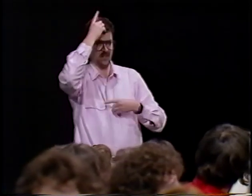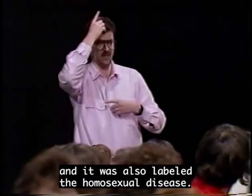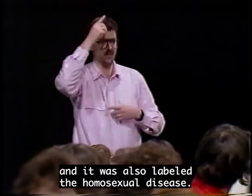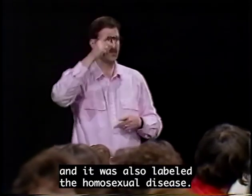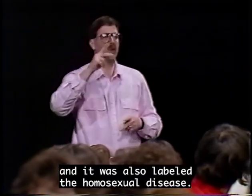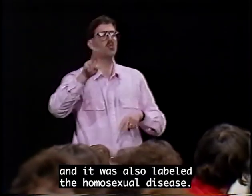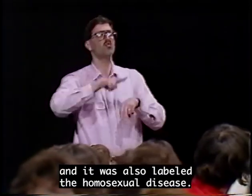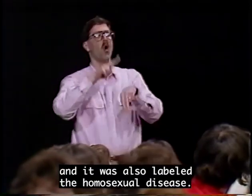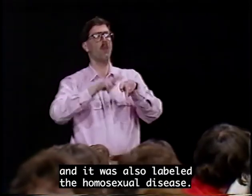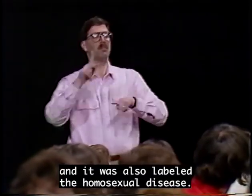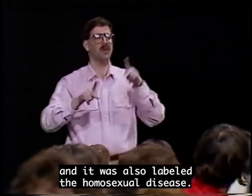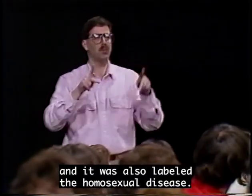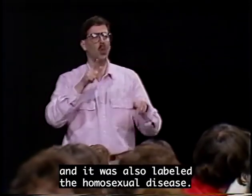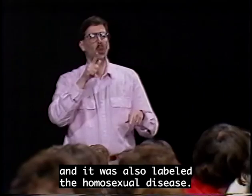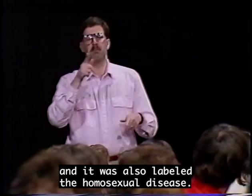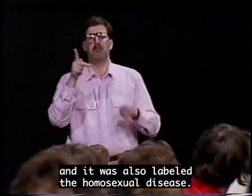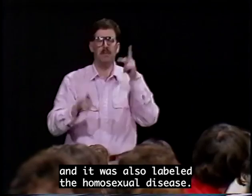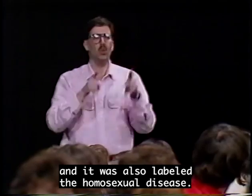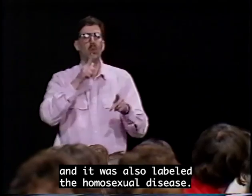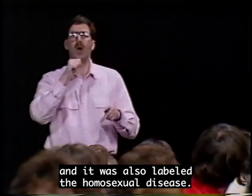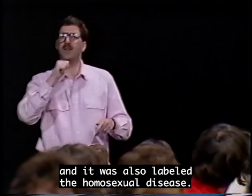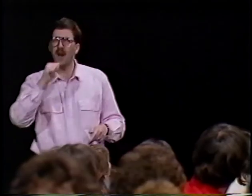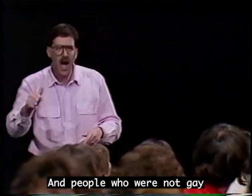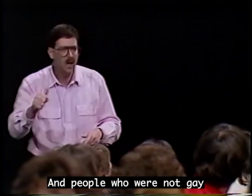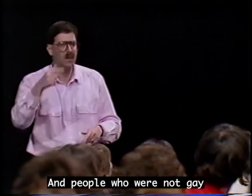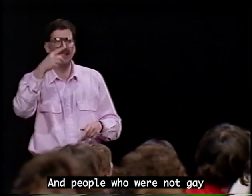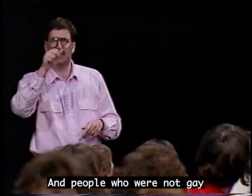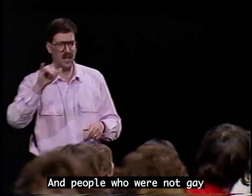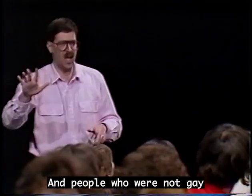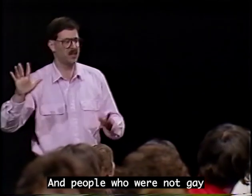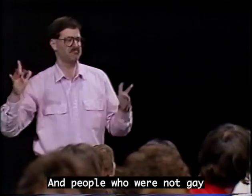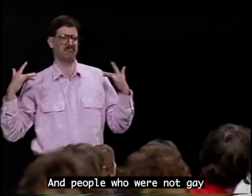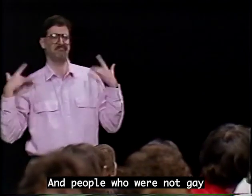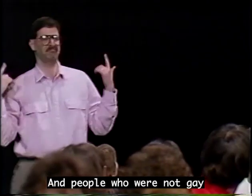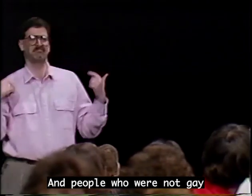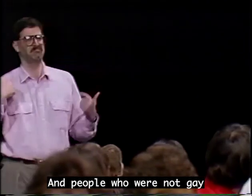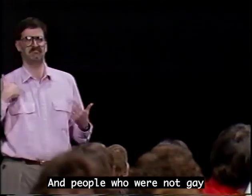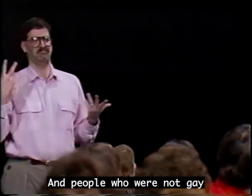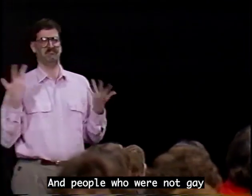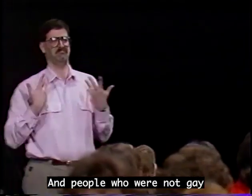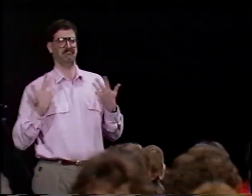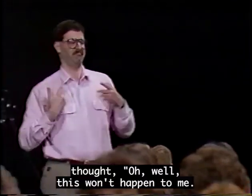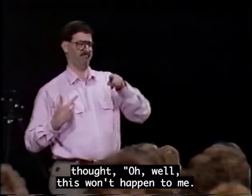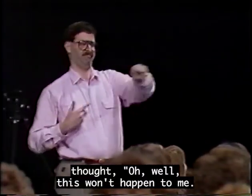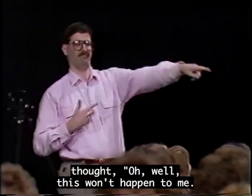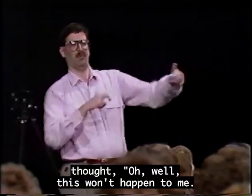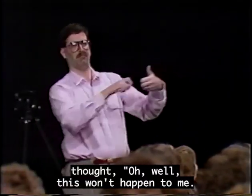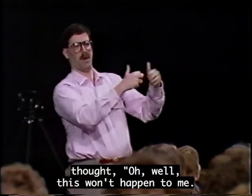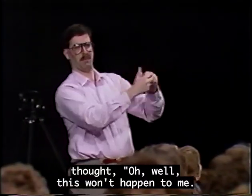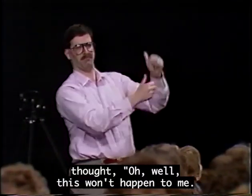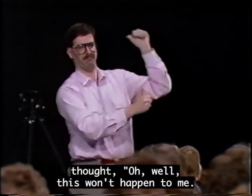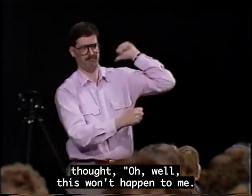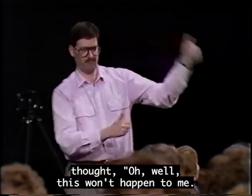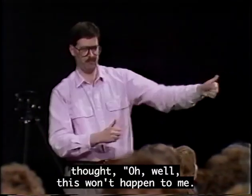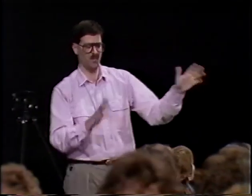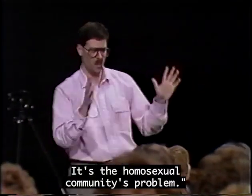And it was also labeled the homosexual disease, and people who were not gay thought, oh, well, this won't happen to me. It's